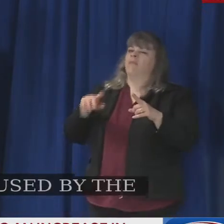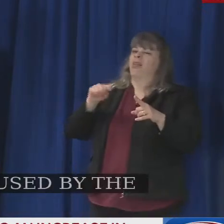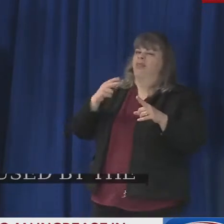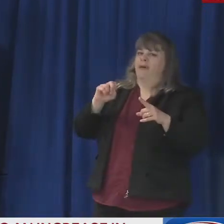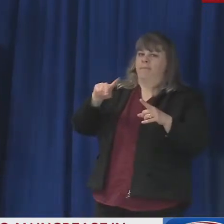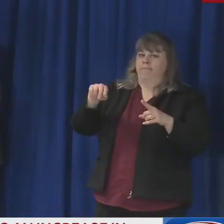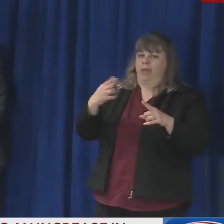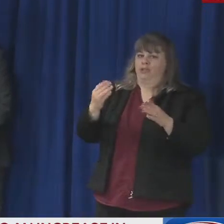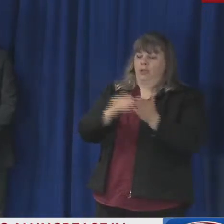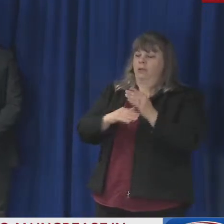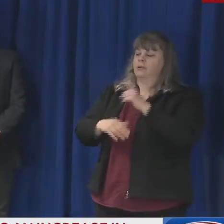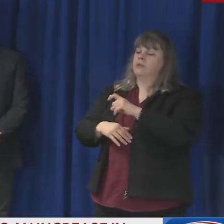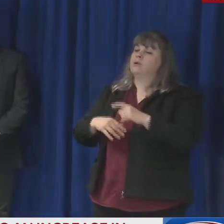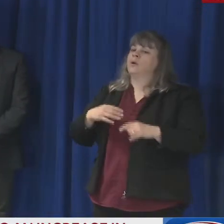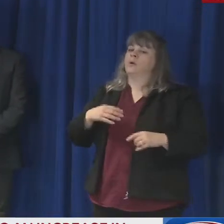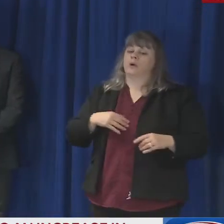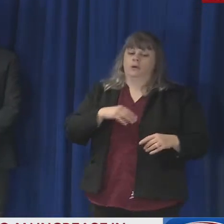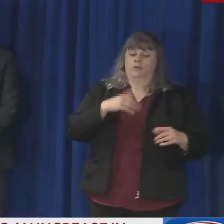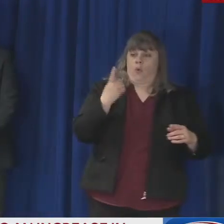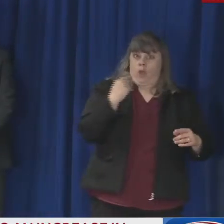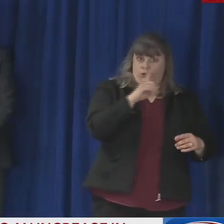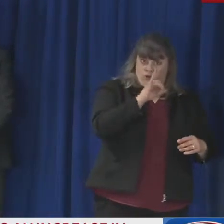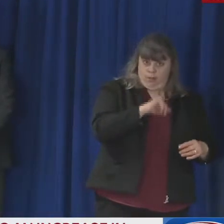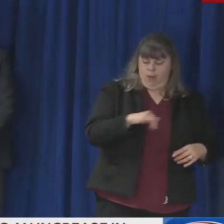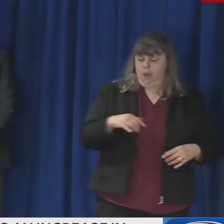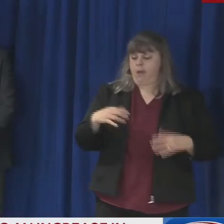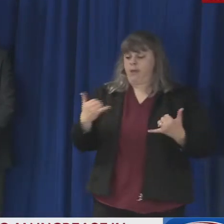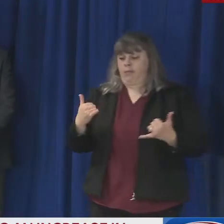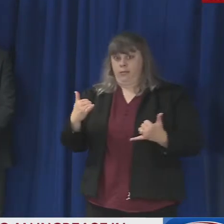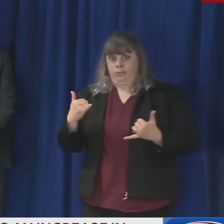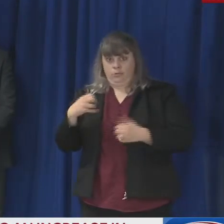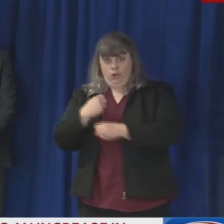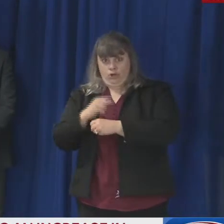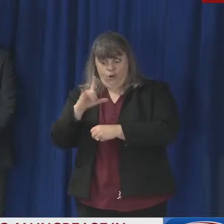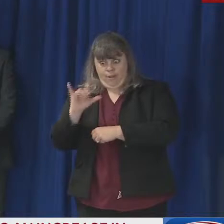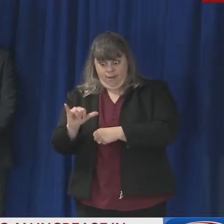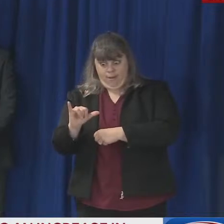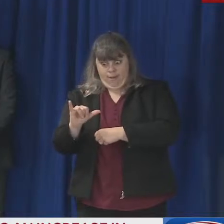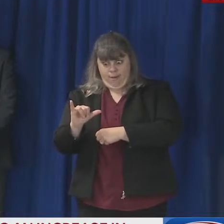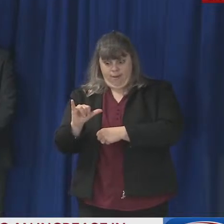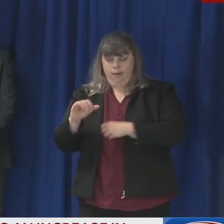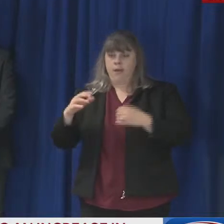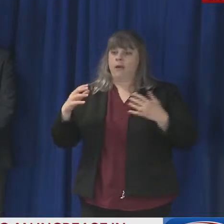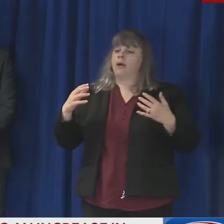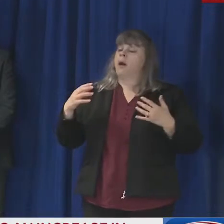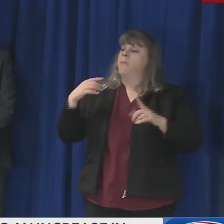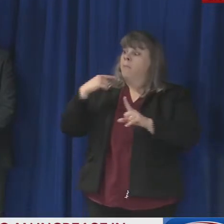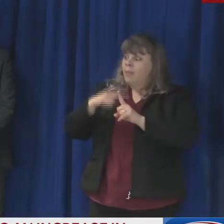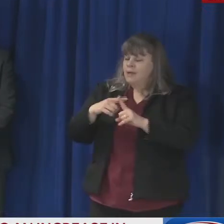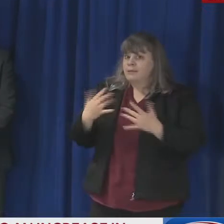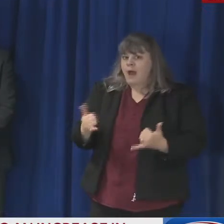year's July and this year's July. And now on top of that, we have almost 56% of the state